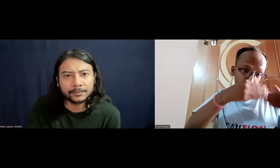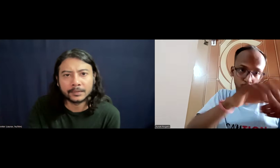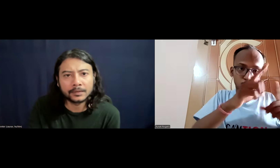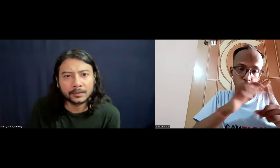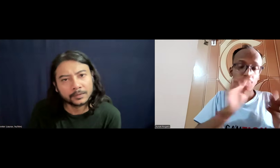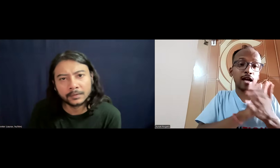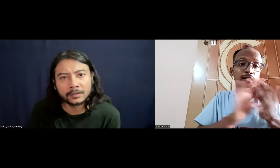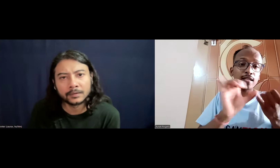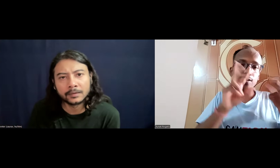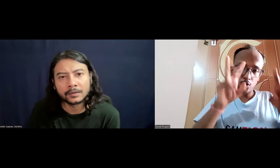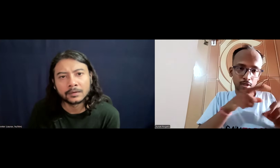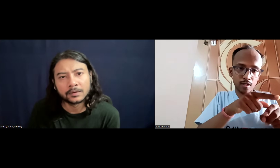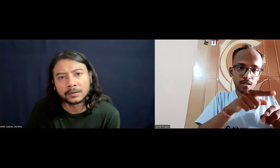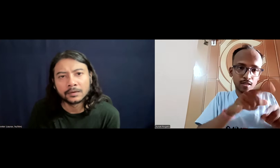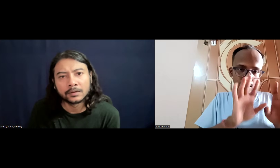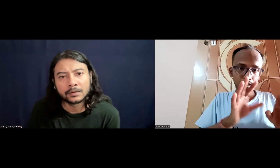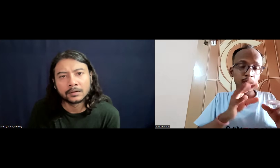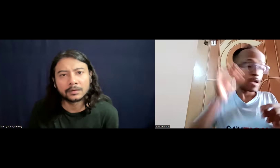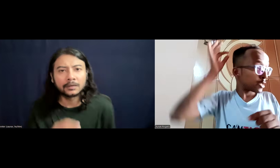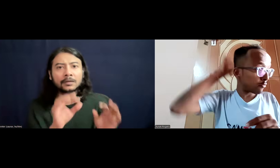when the battle of